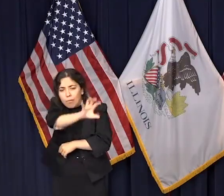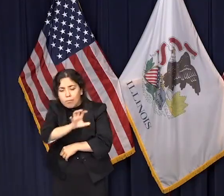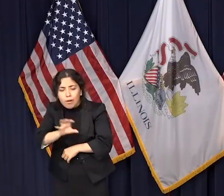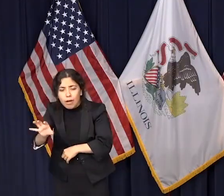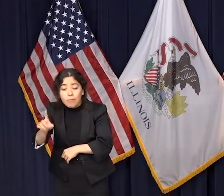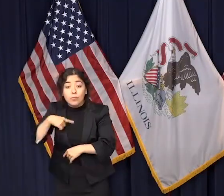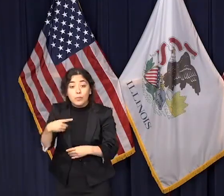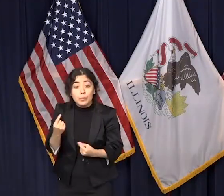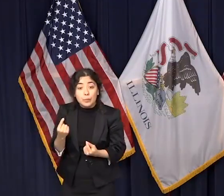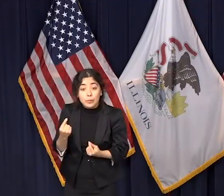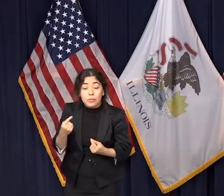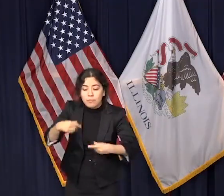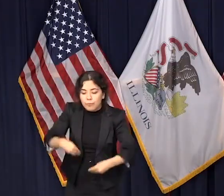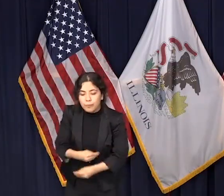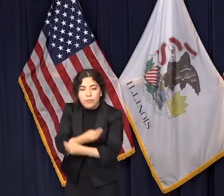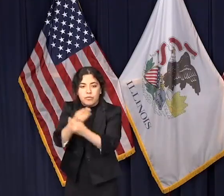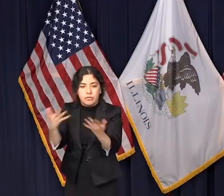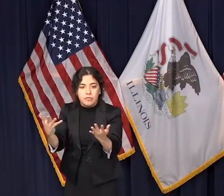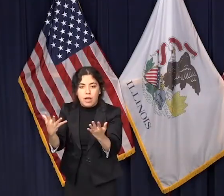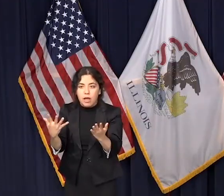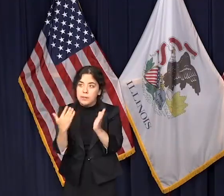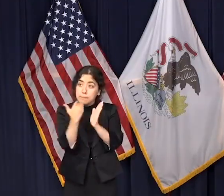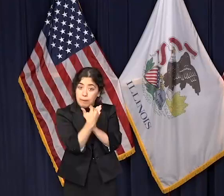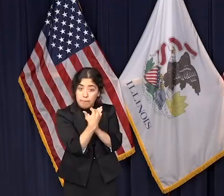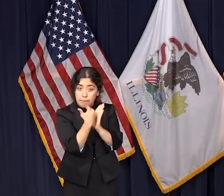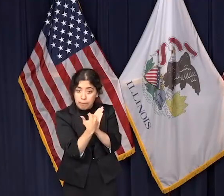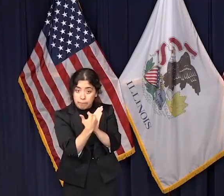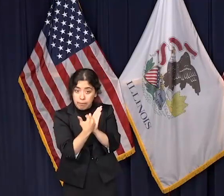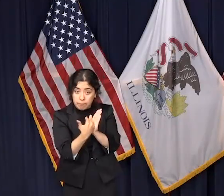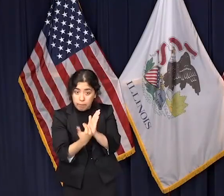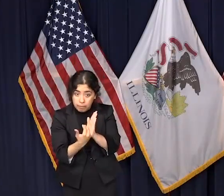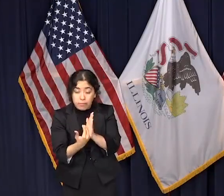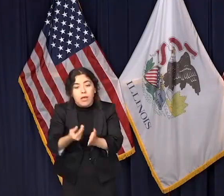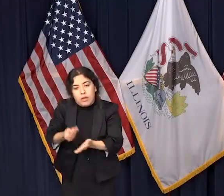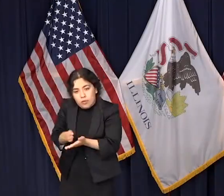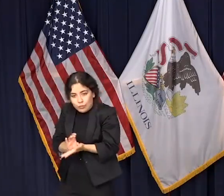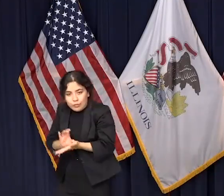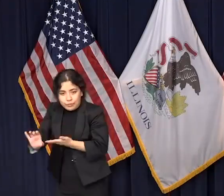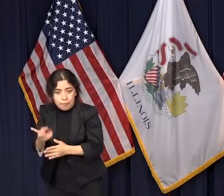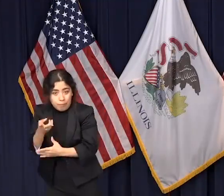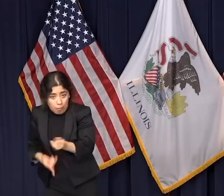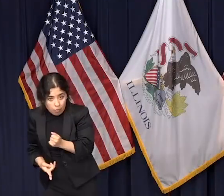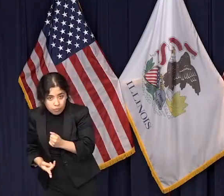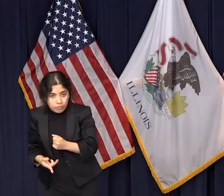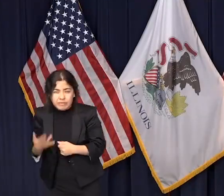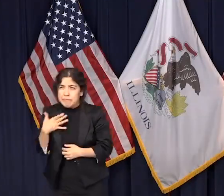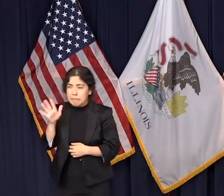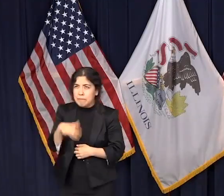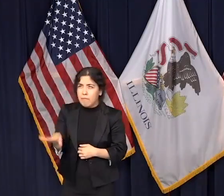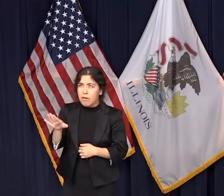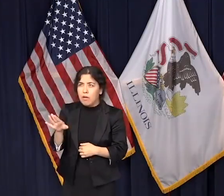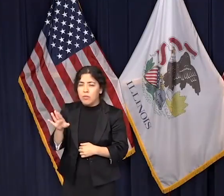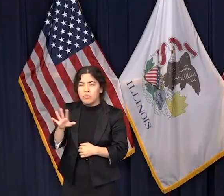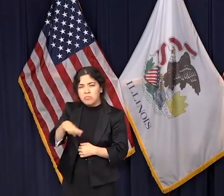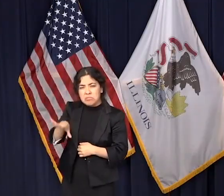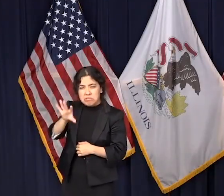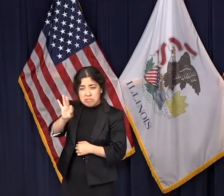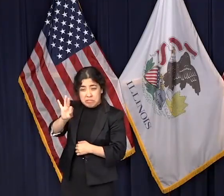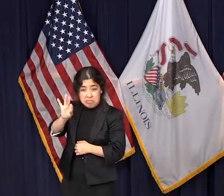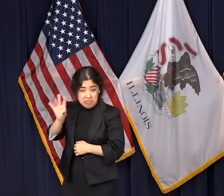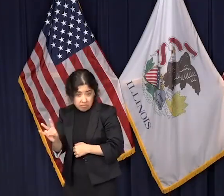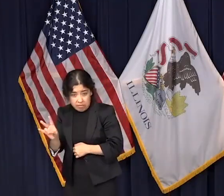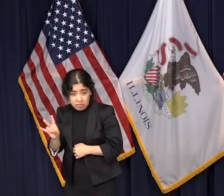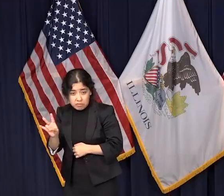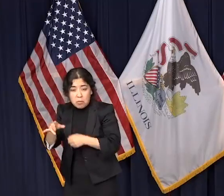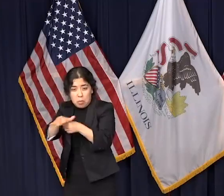and grants for each of those 97. I know we have 102 counties, but we have 97 local public health departments,